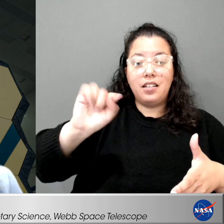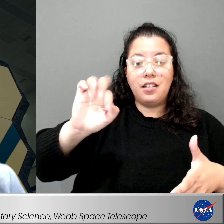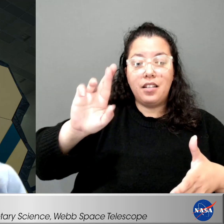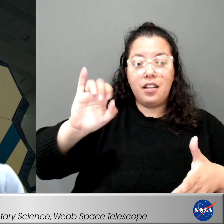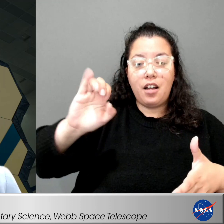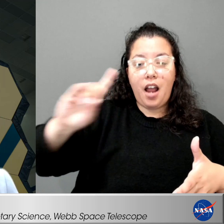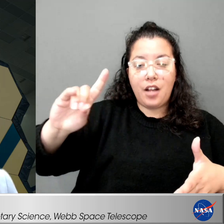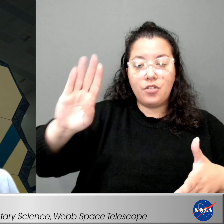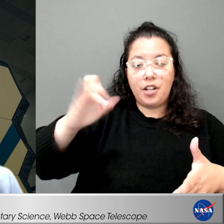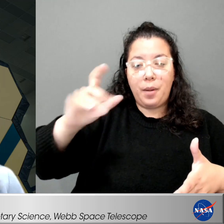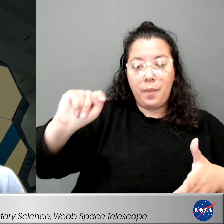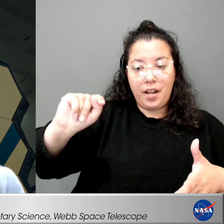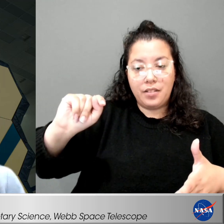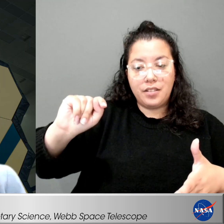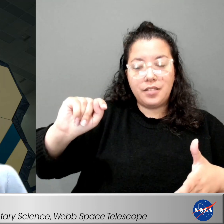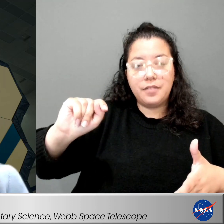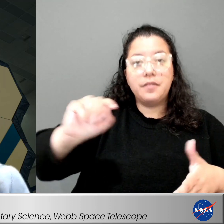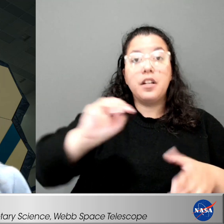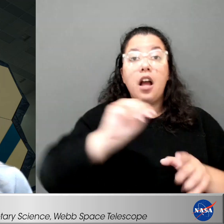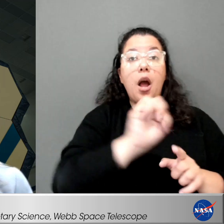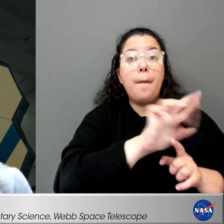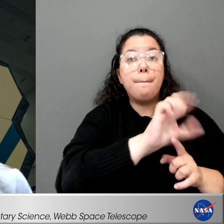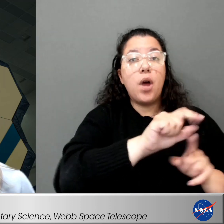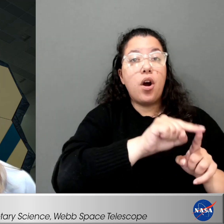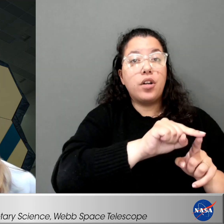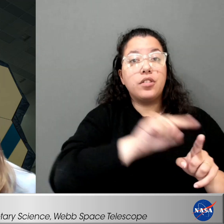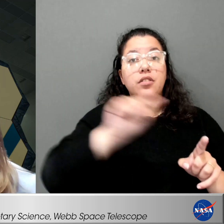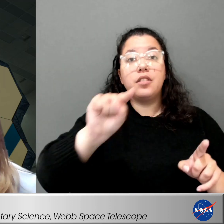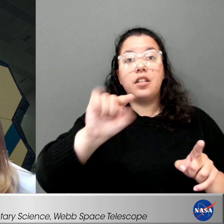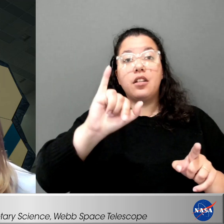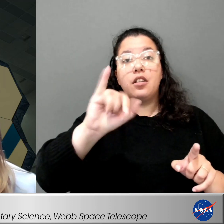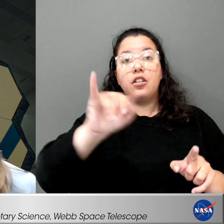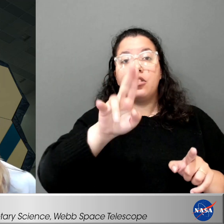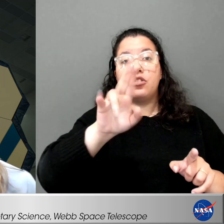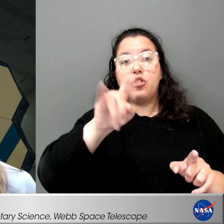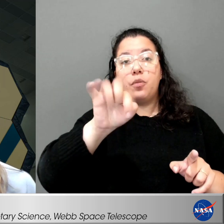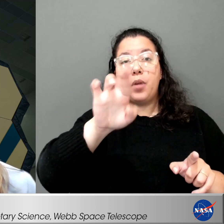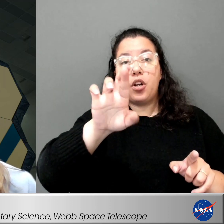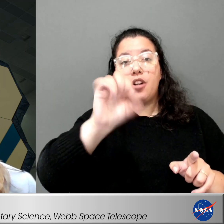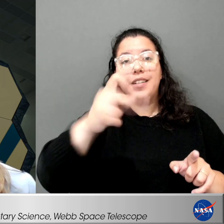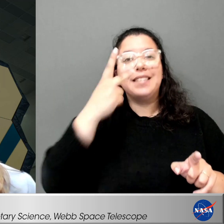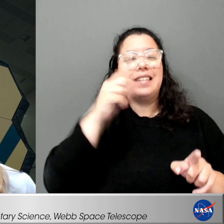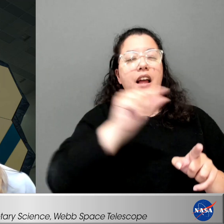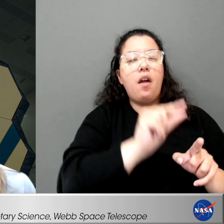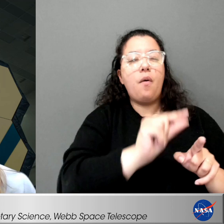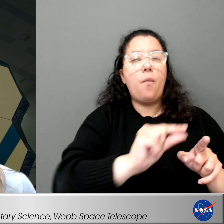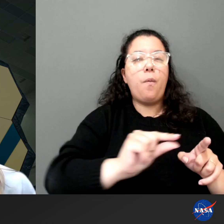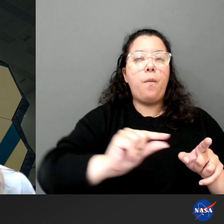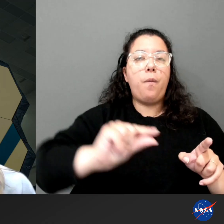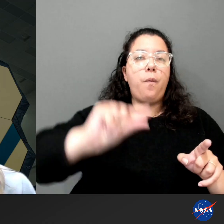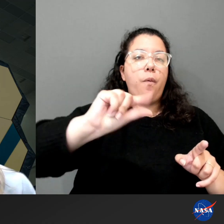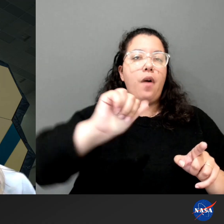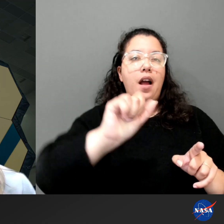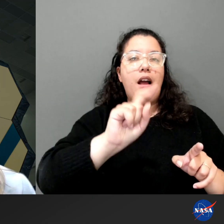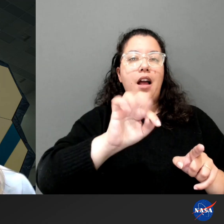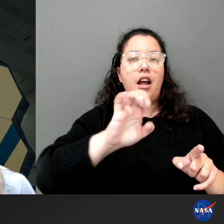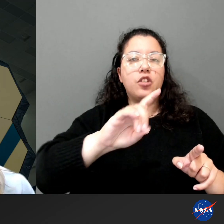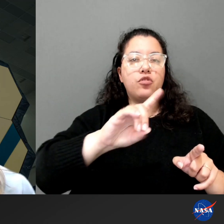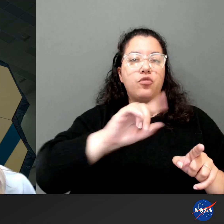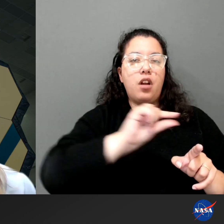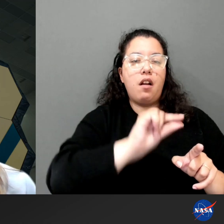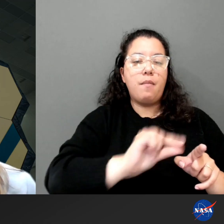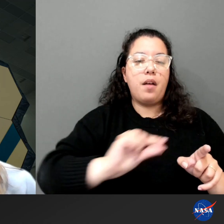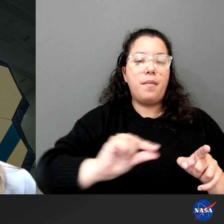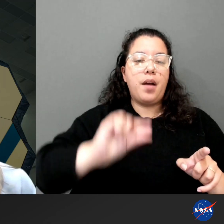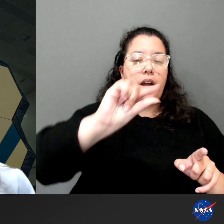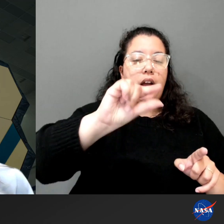we get asteroids that come in even closer, near-Earth asteroids that come really close to Earth. We also have a region called the